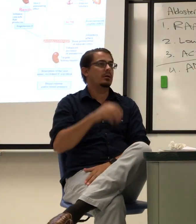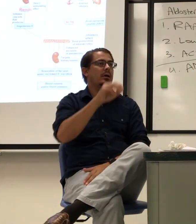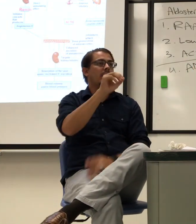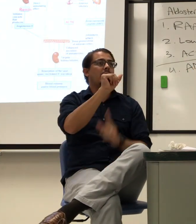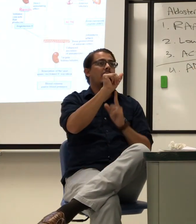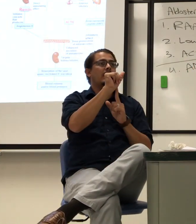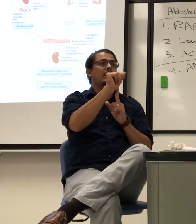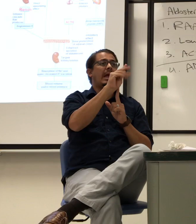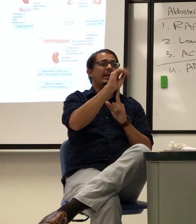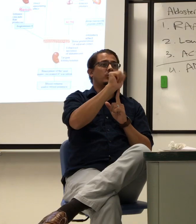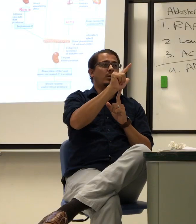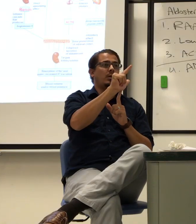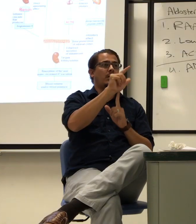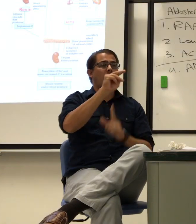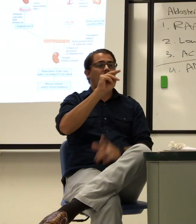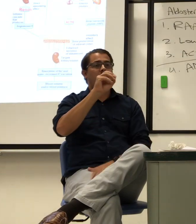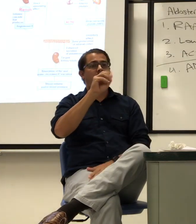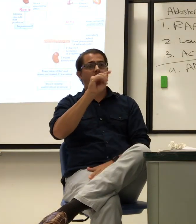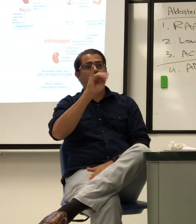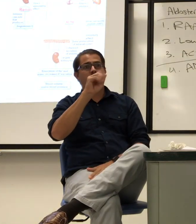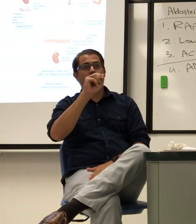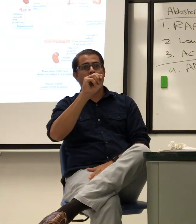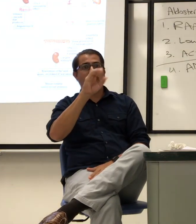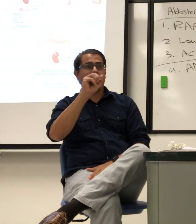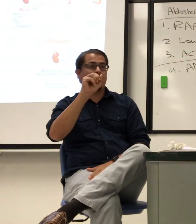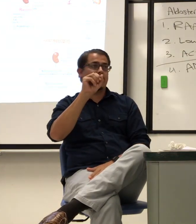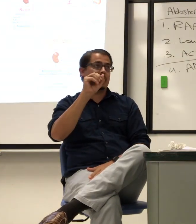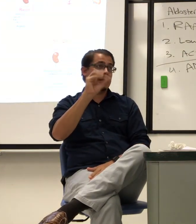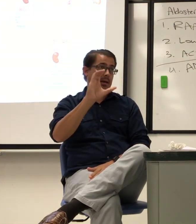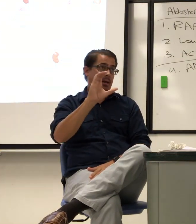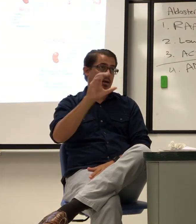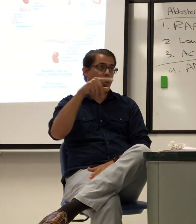atrial natriuretic peptide. Okay.